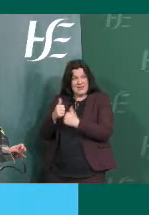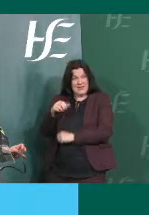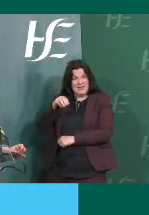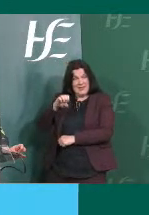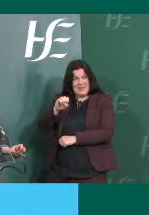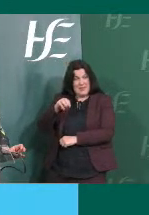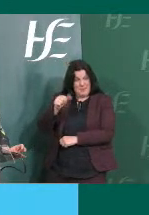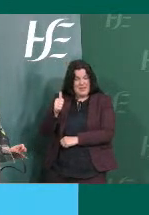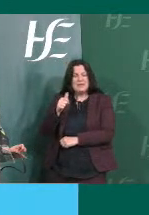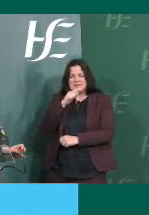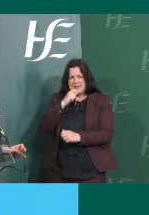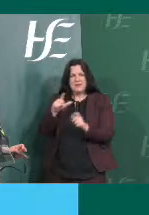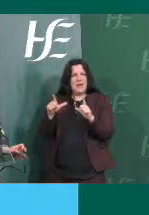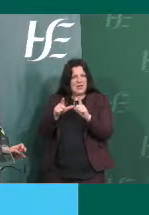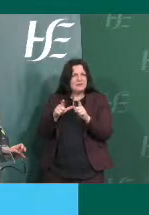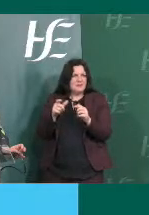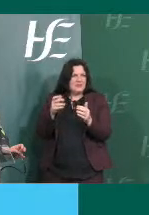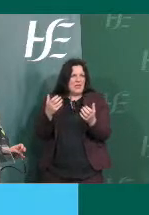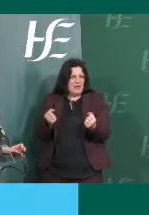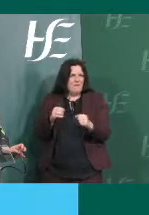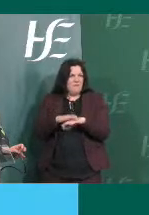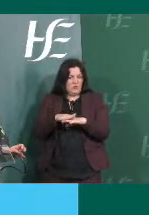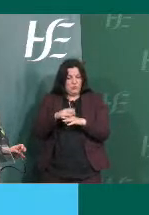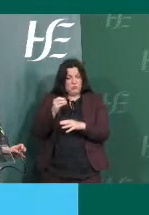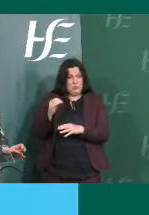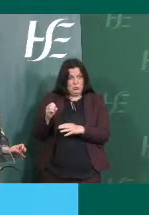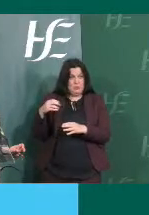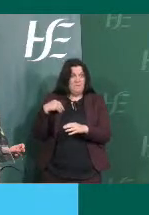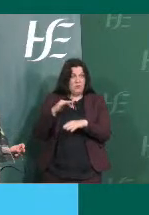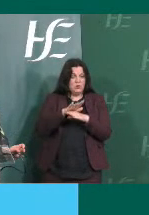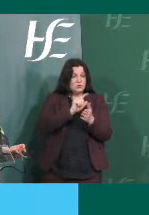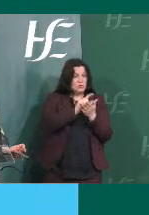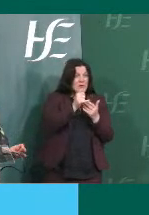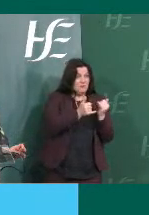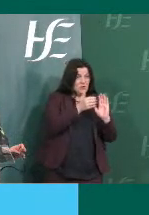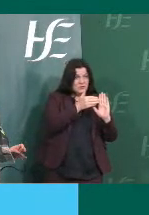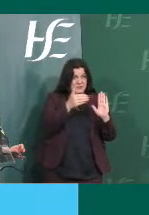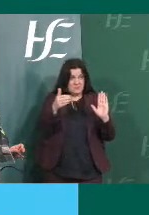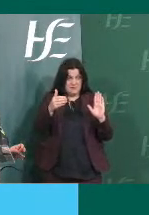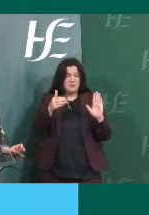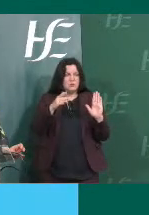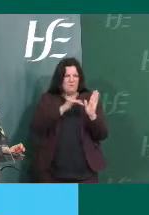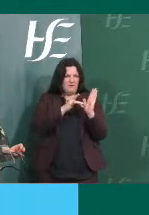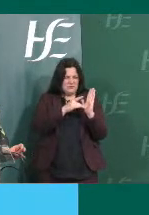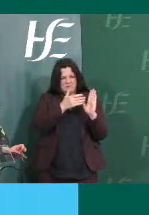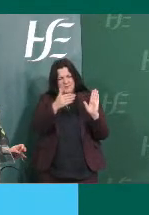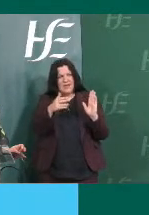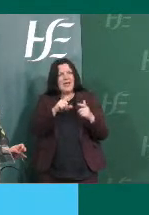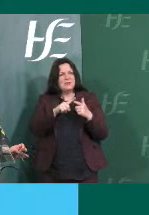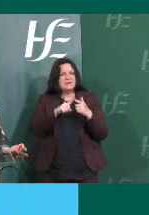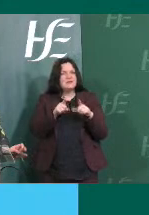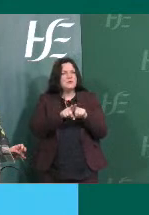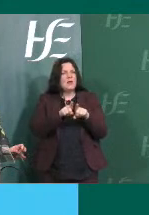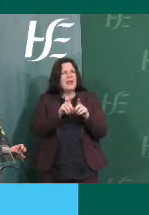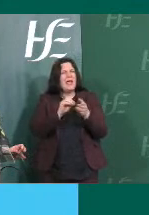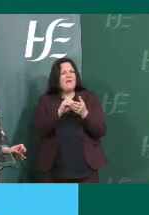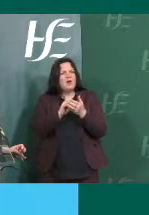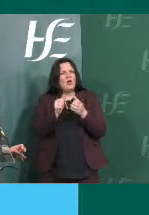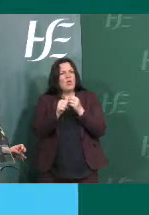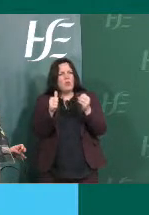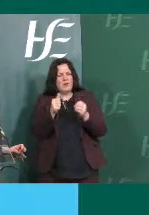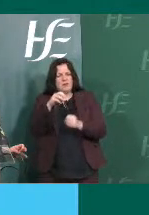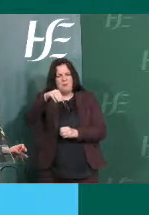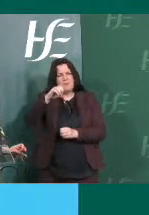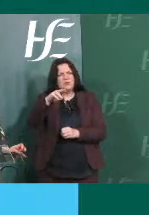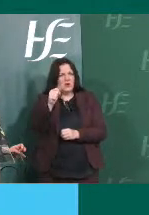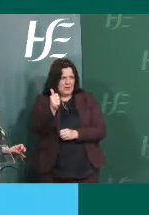in June of this year for those aged 12 years and over. And more recently, they've also licensed Spikevax or Moderna vaccine for those